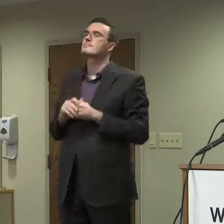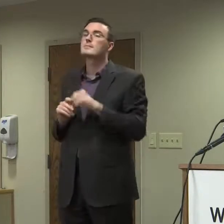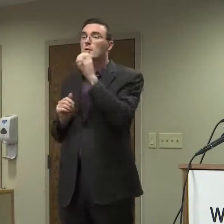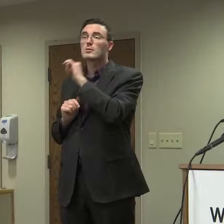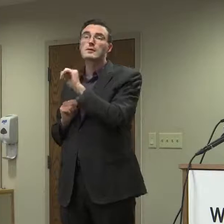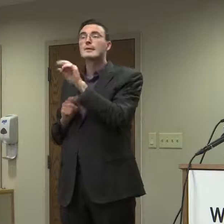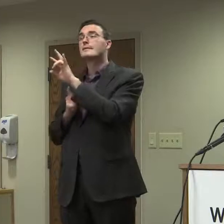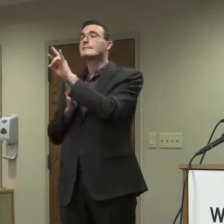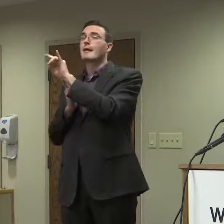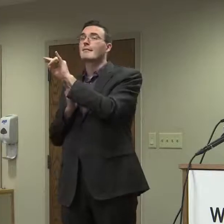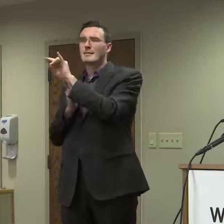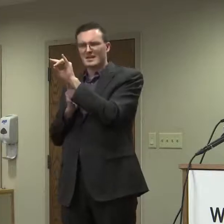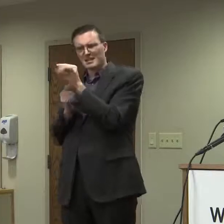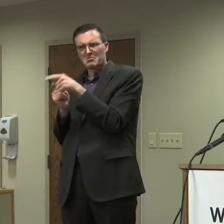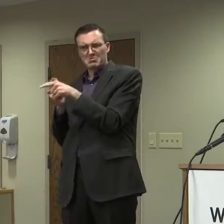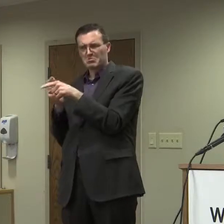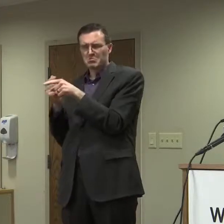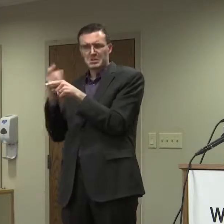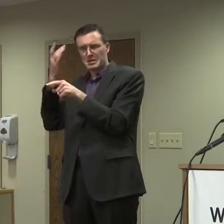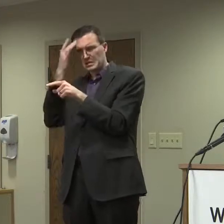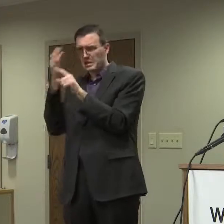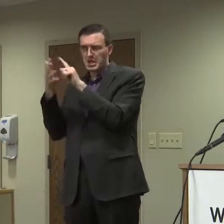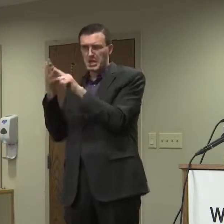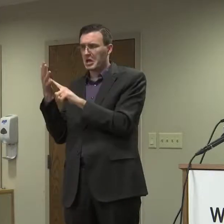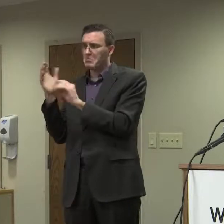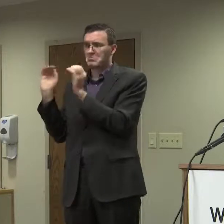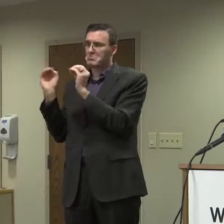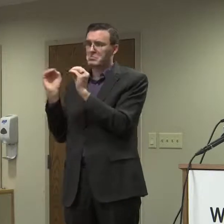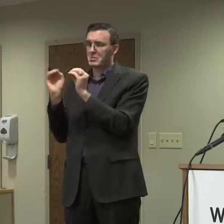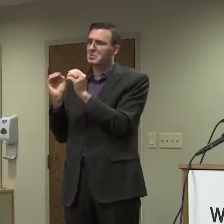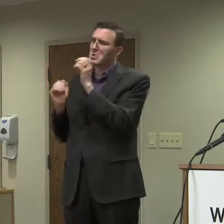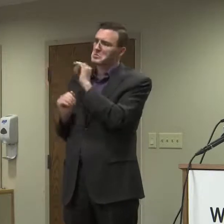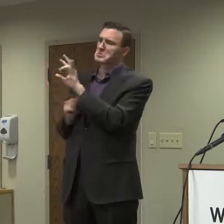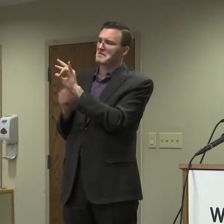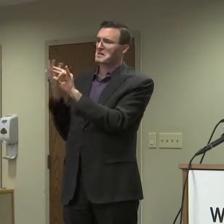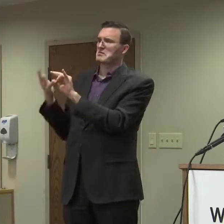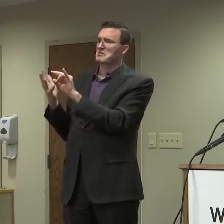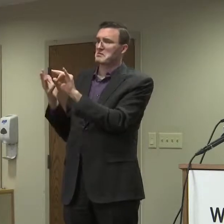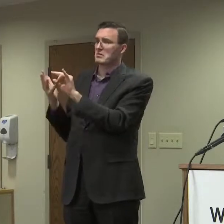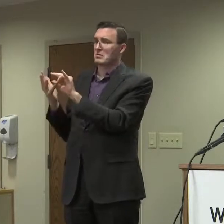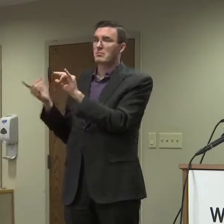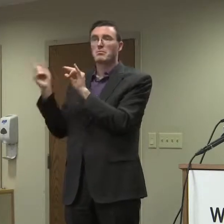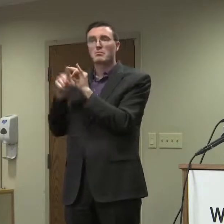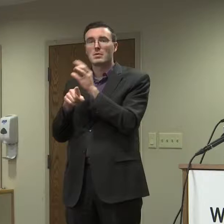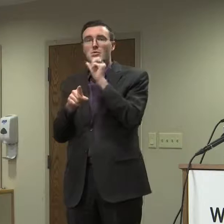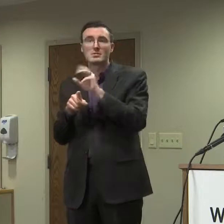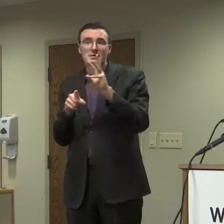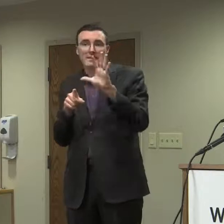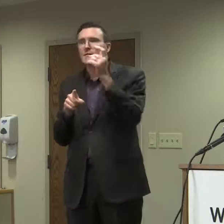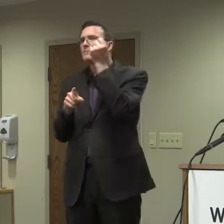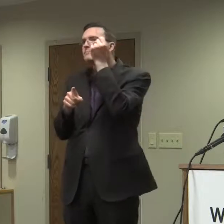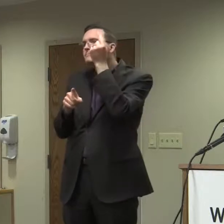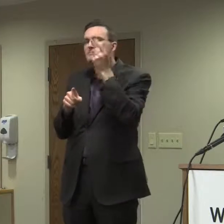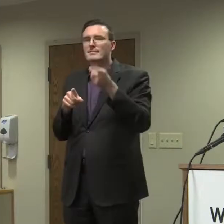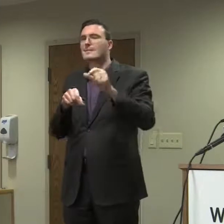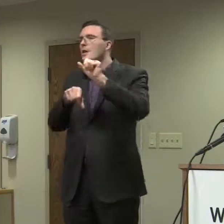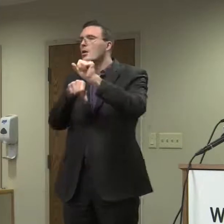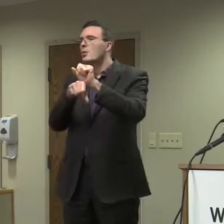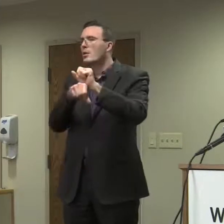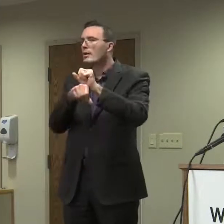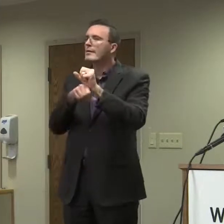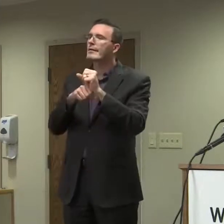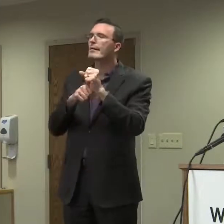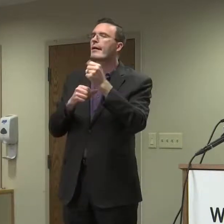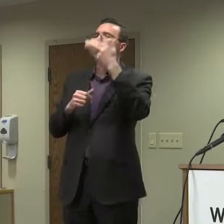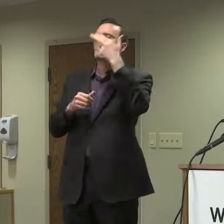and the 65-year-old may have 5 comorbidities and be in one of these frontline worker positions. So the healthcare systems are